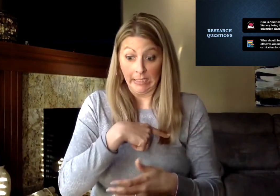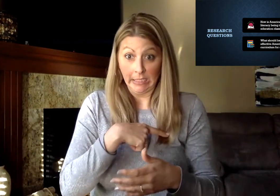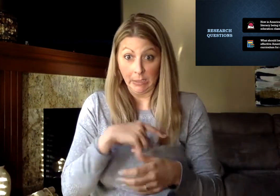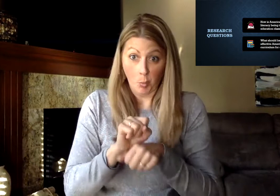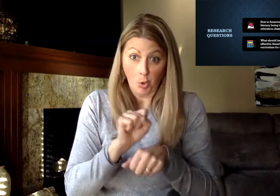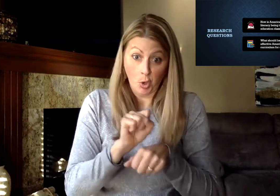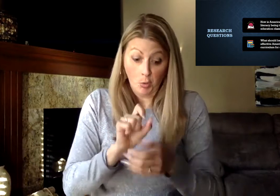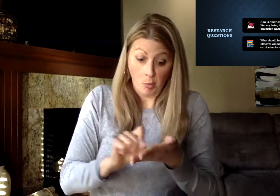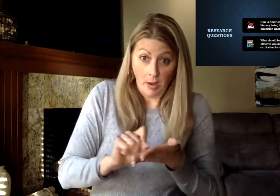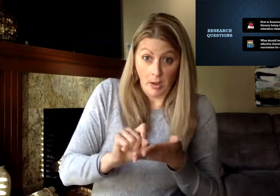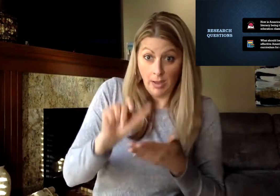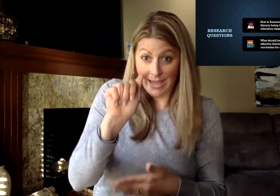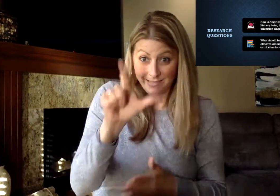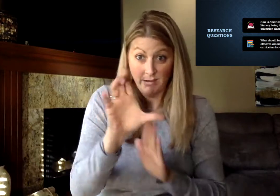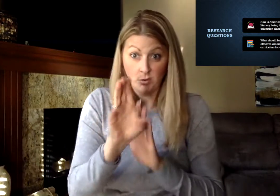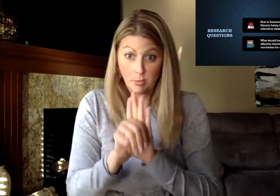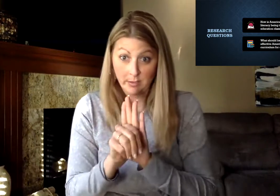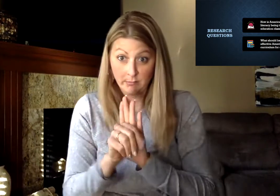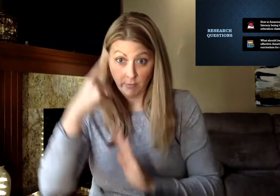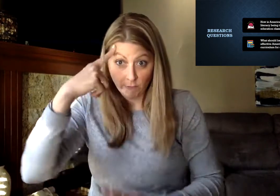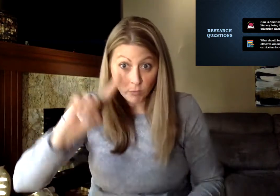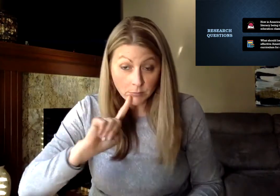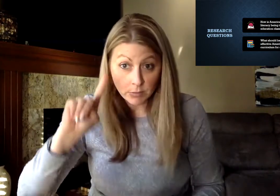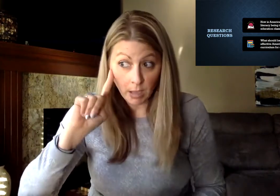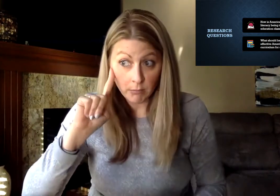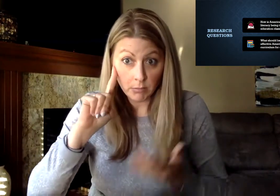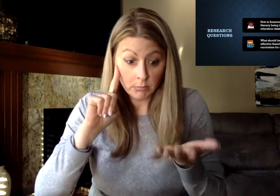if we worked on writing an ASL curriculum for deaf,